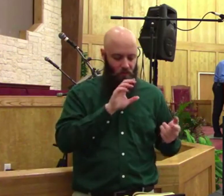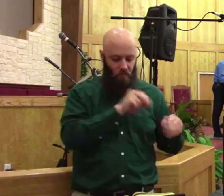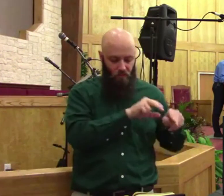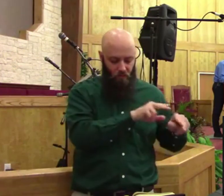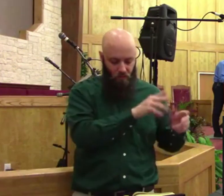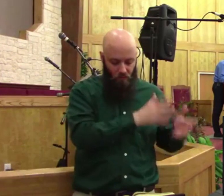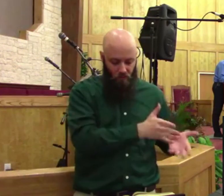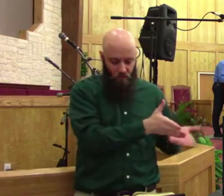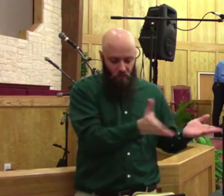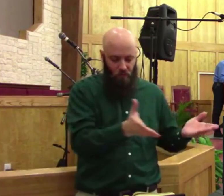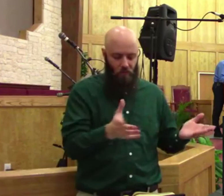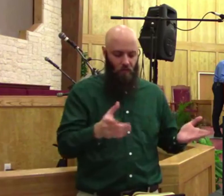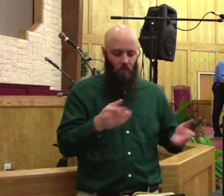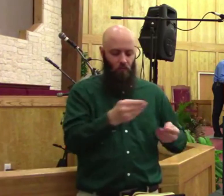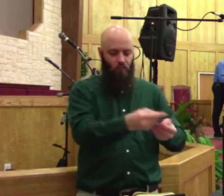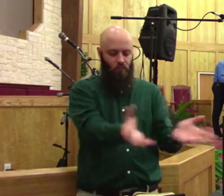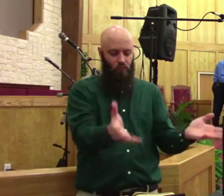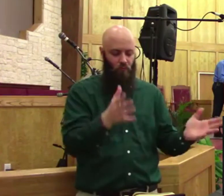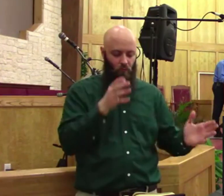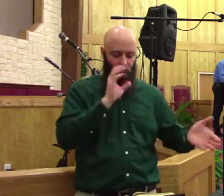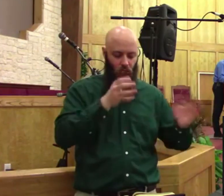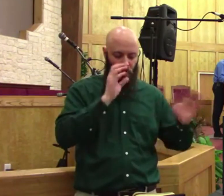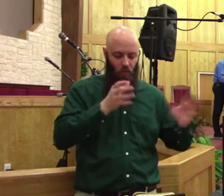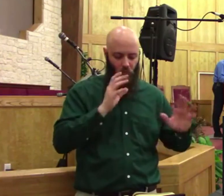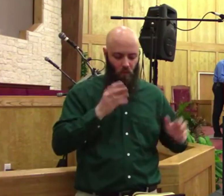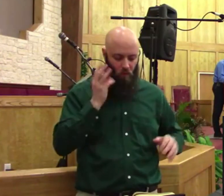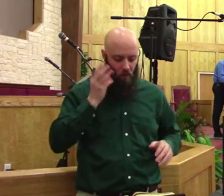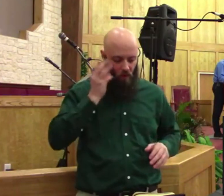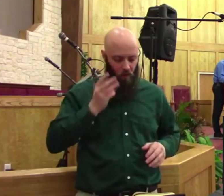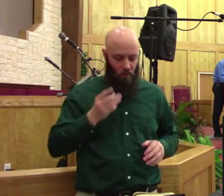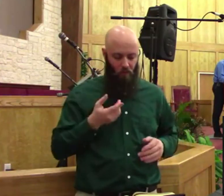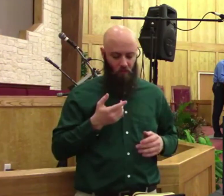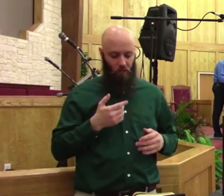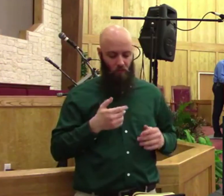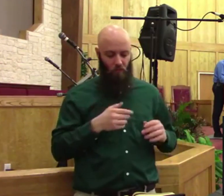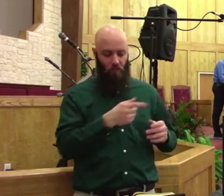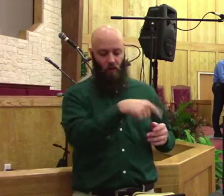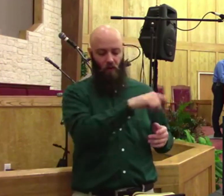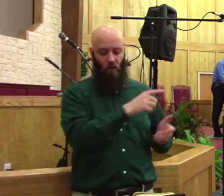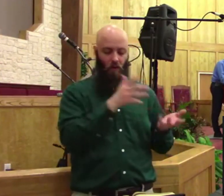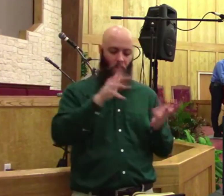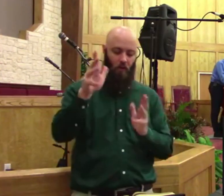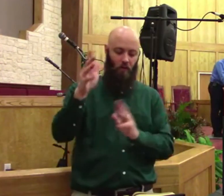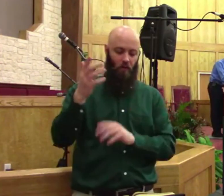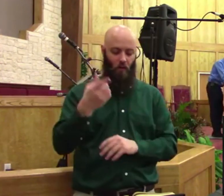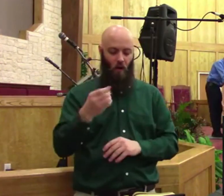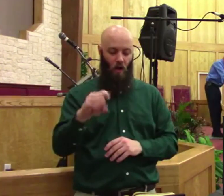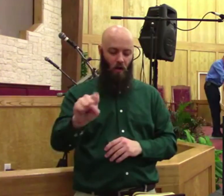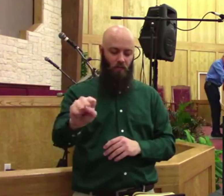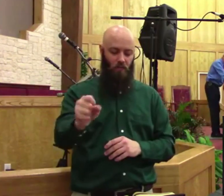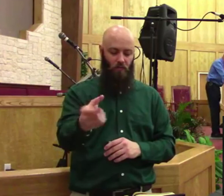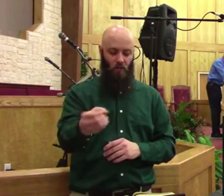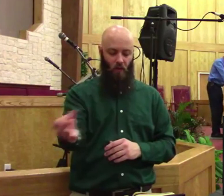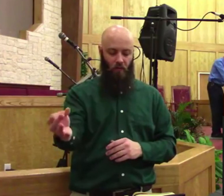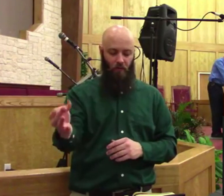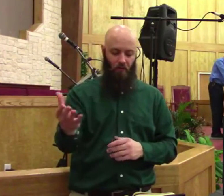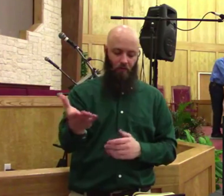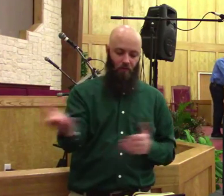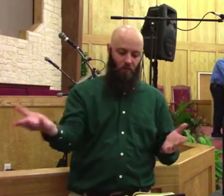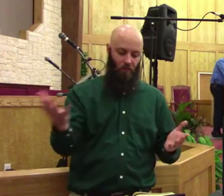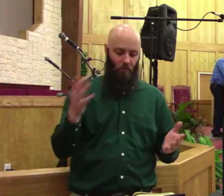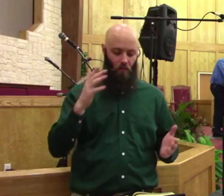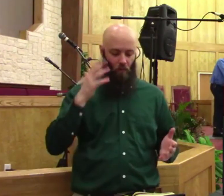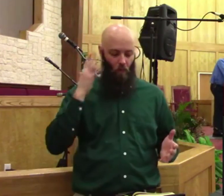Immediately, the fingers of a human hand appeared and wrote on the plaster of the wall of the king's palace opposite the